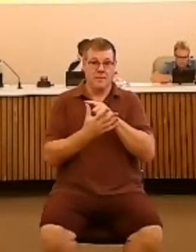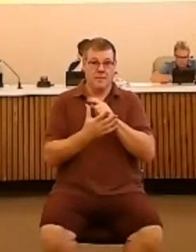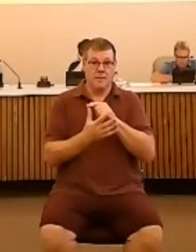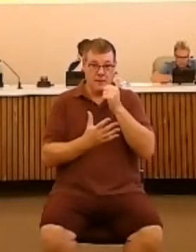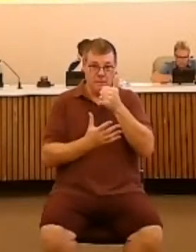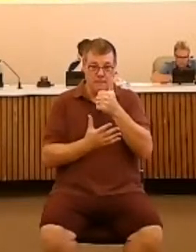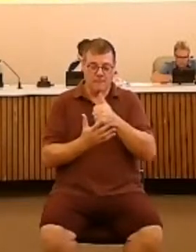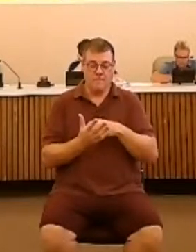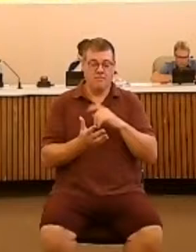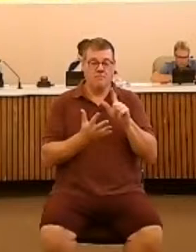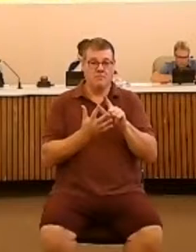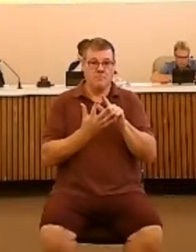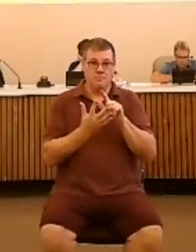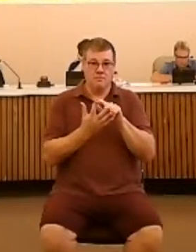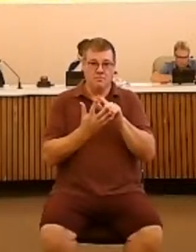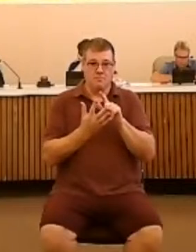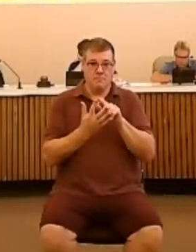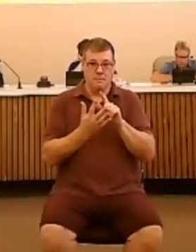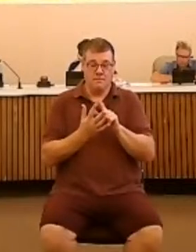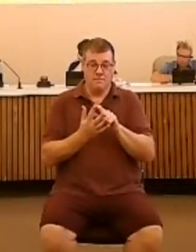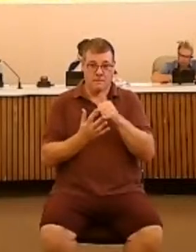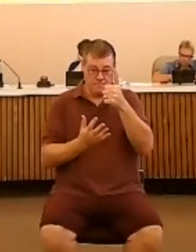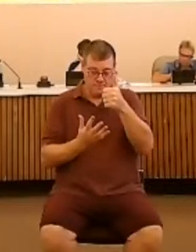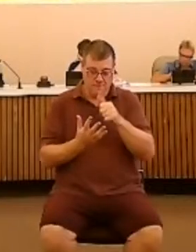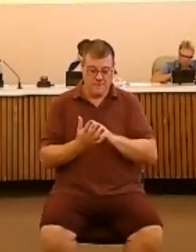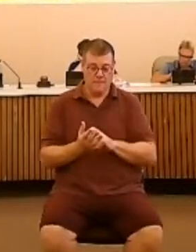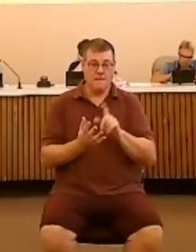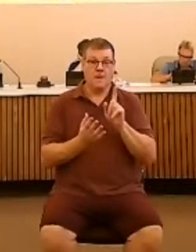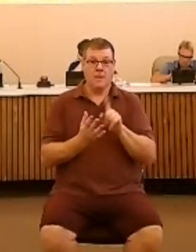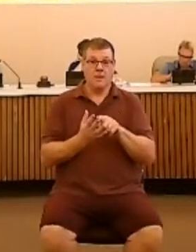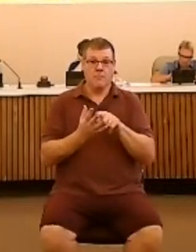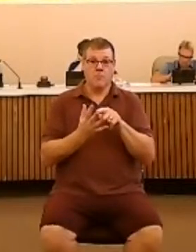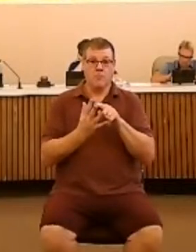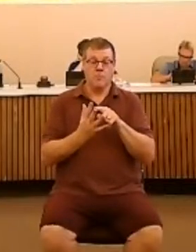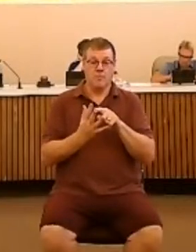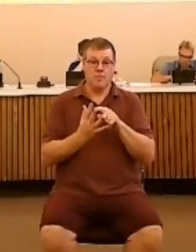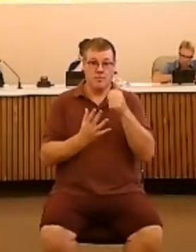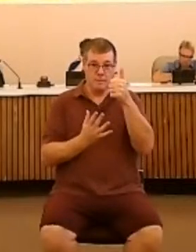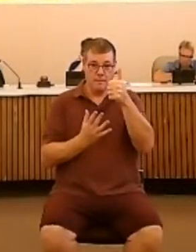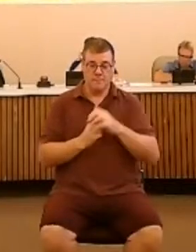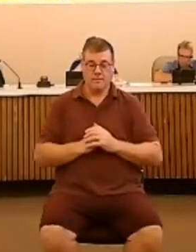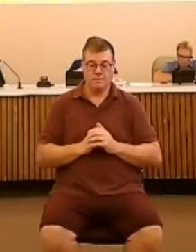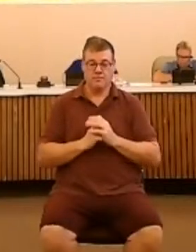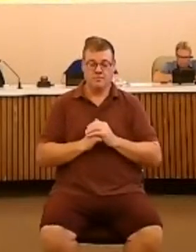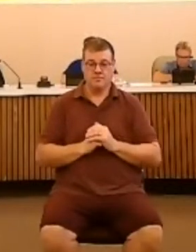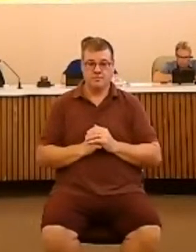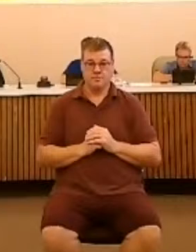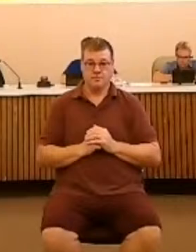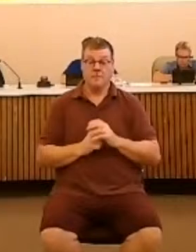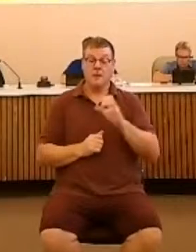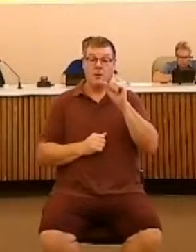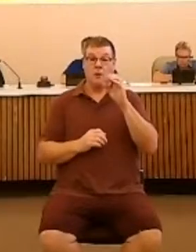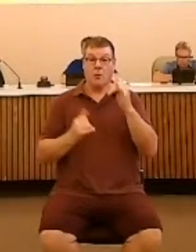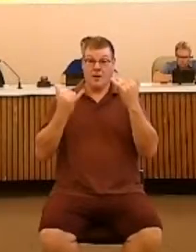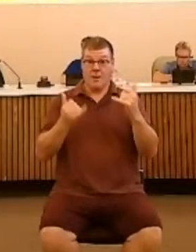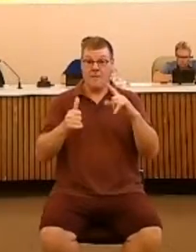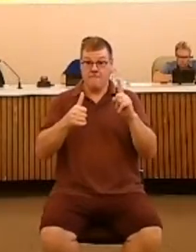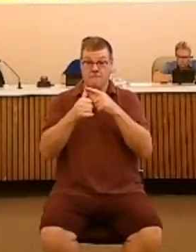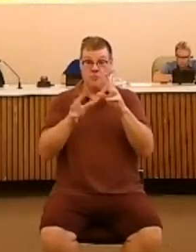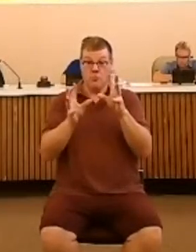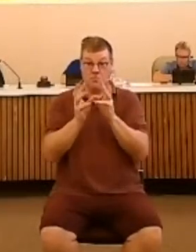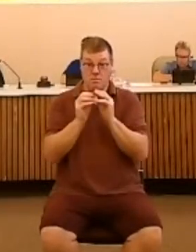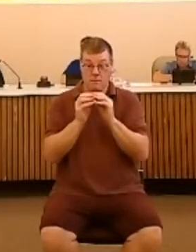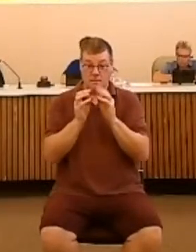Safranek, Aye. Councilmember Bolsner, Aye. Supervisor Schultz. Aye. So this is our first meeting